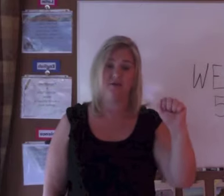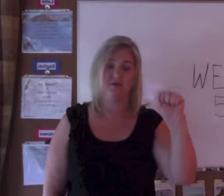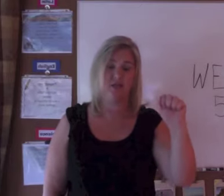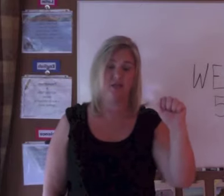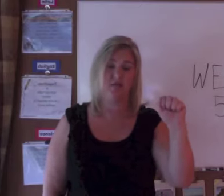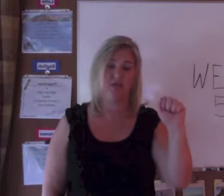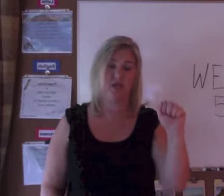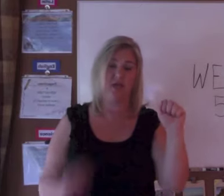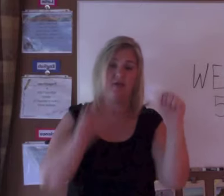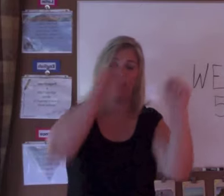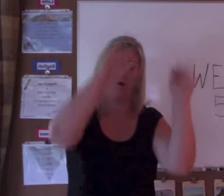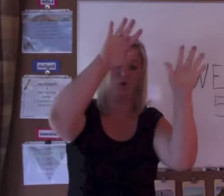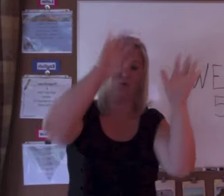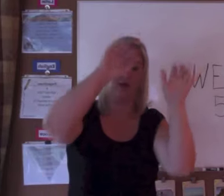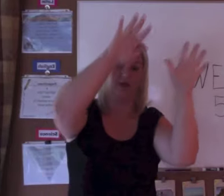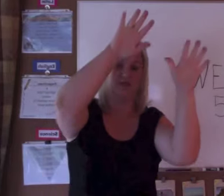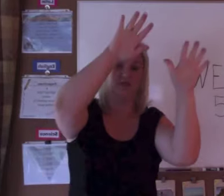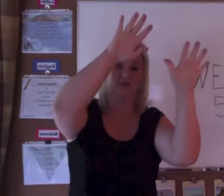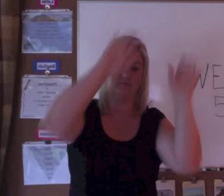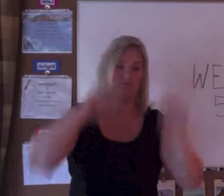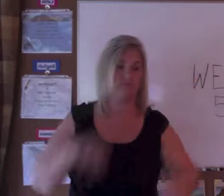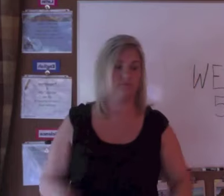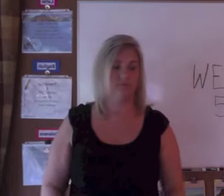sign language A, the Great.